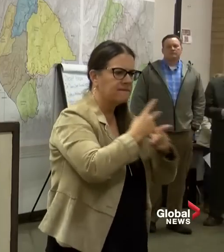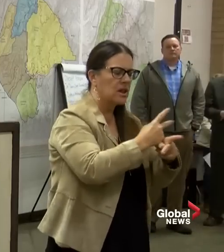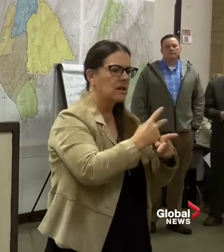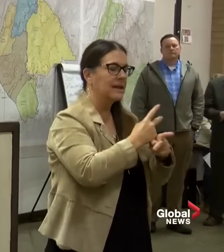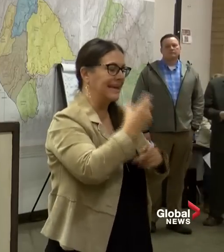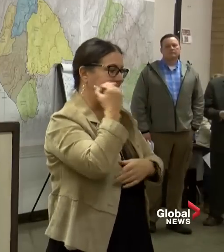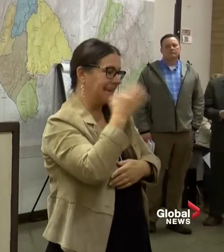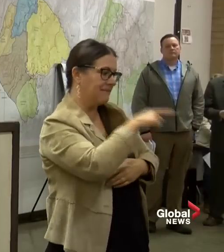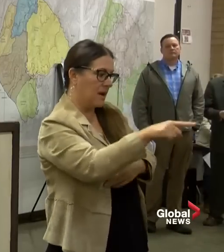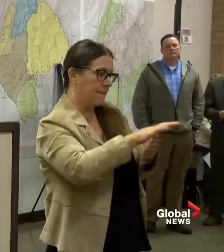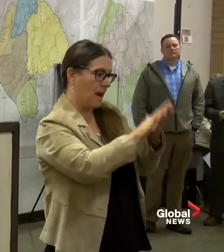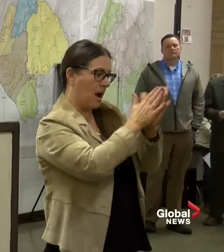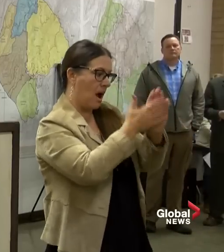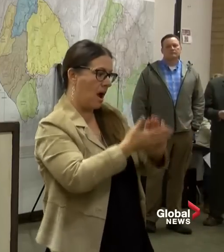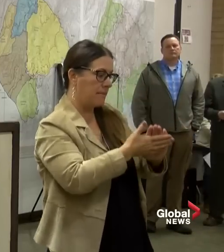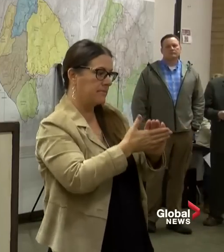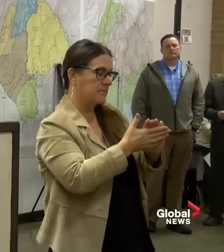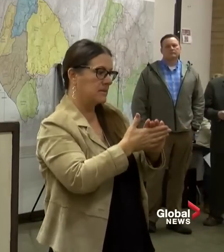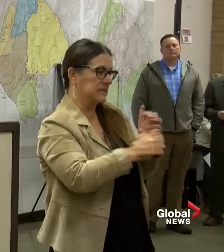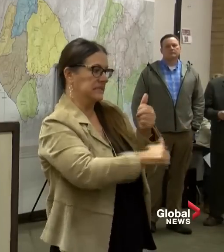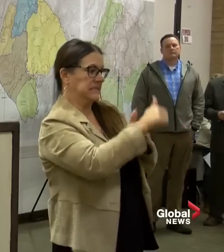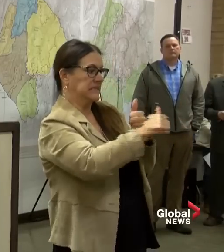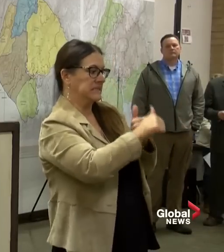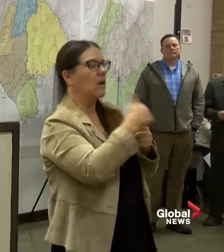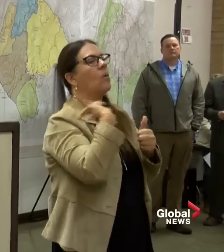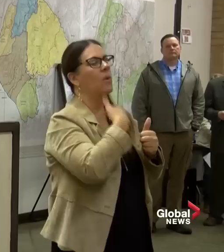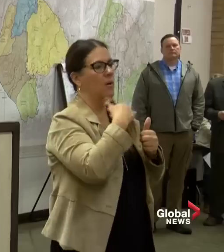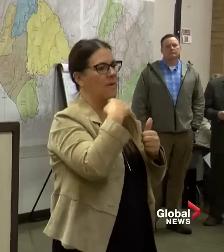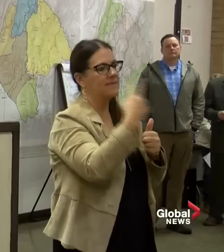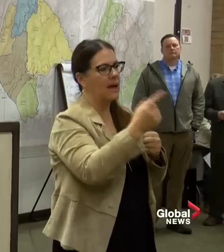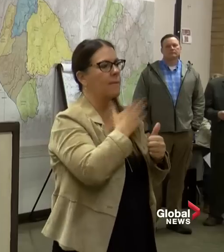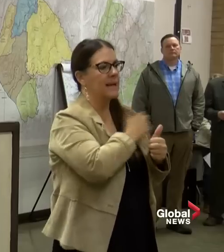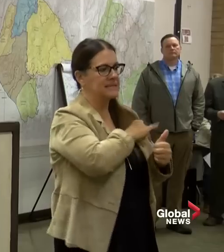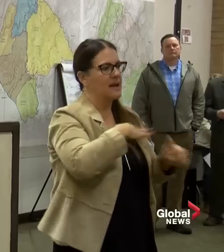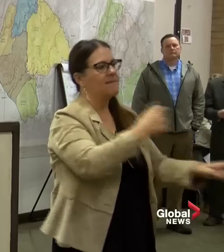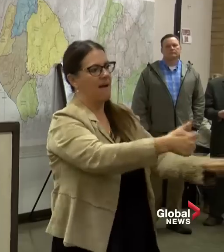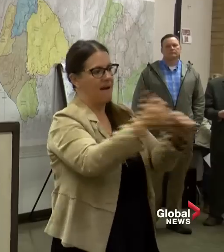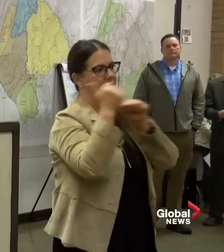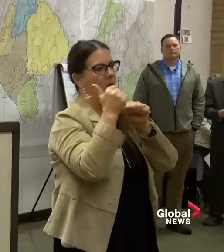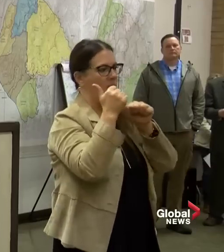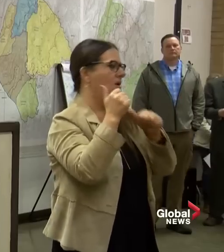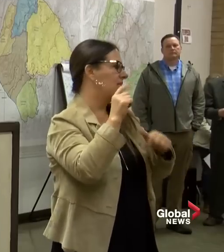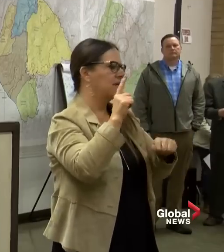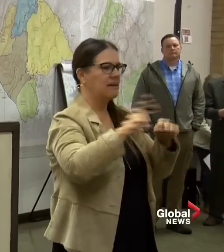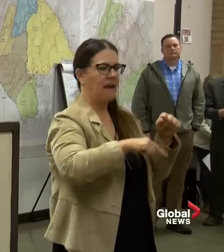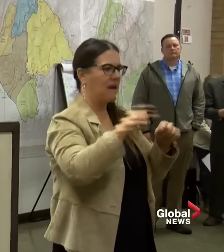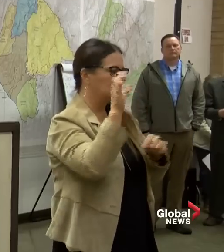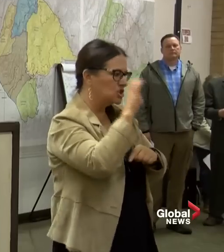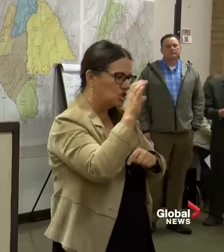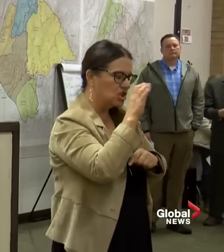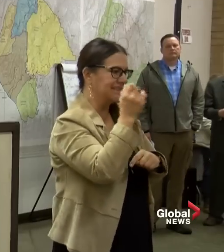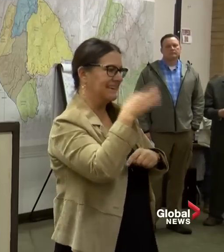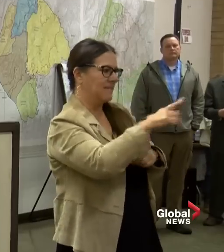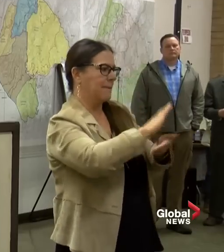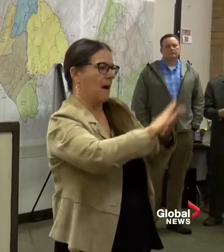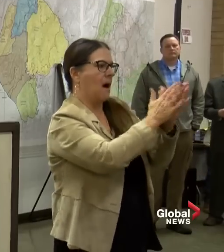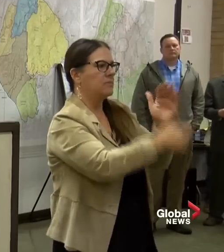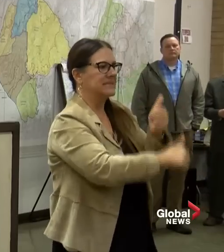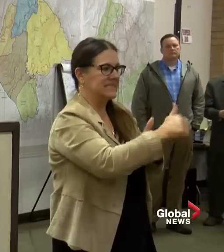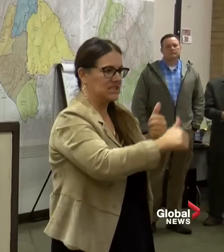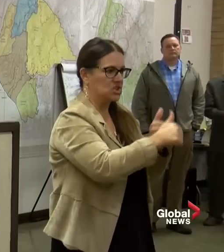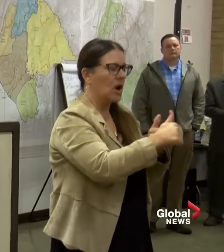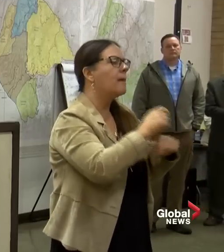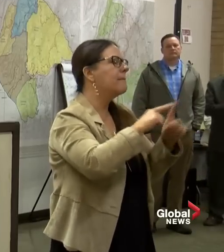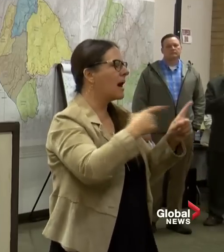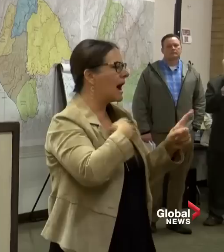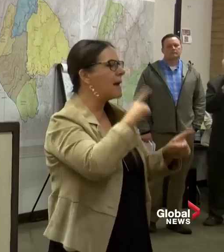hazard, we may have to pull personnel out of those areas and suspend the search in those areas where there is that hazard. But I can assure you that we are